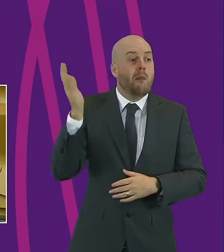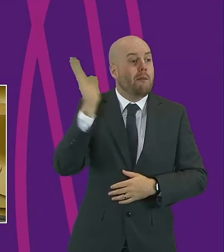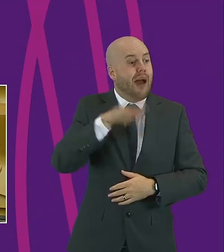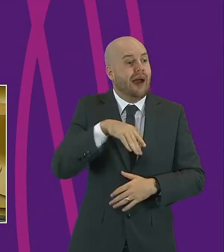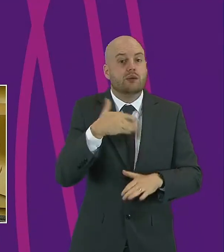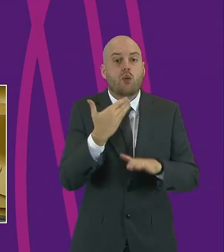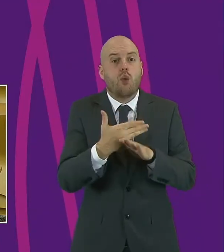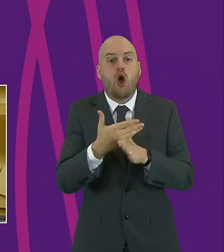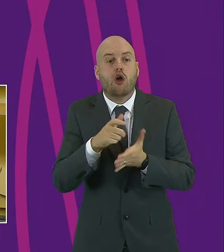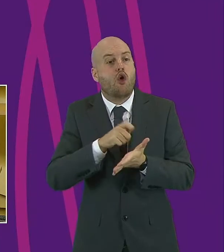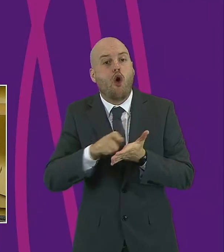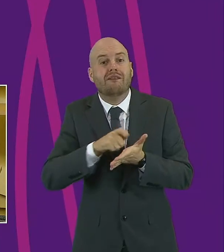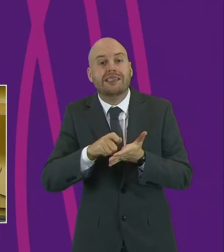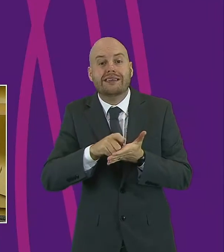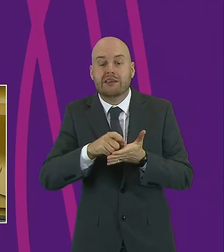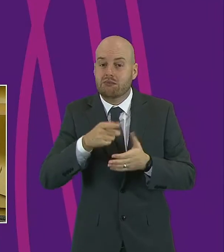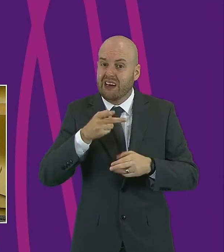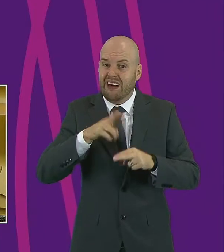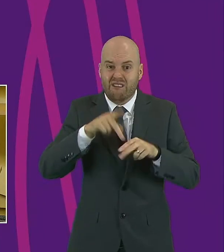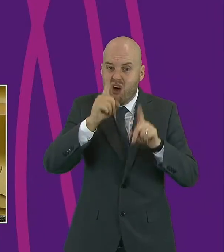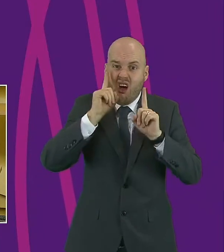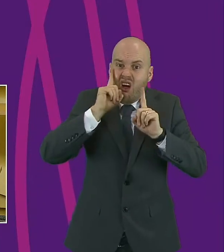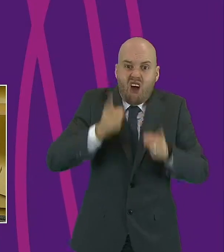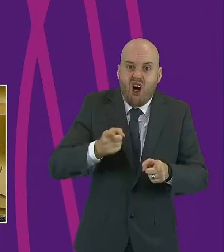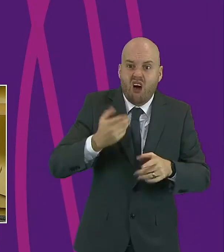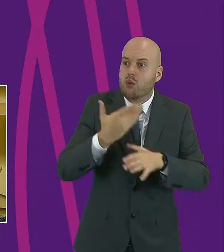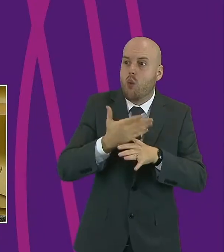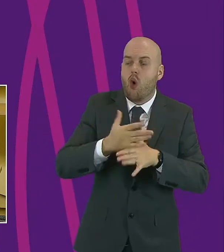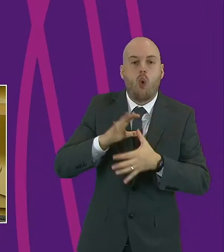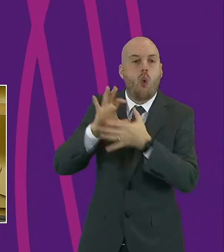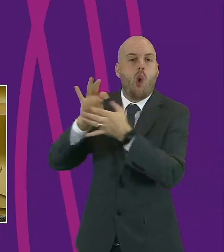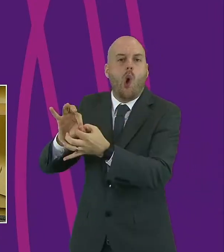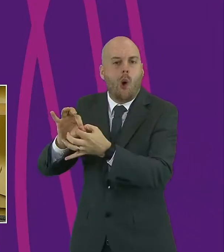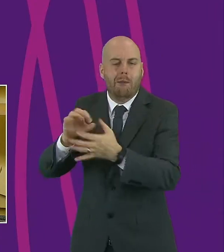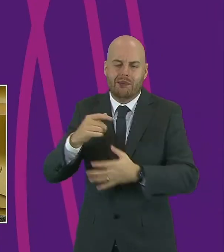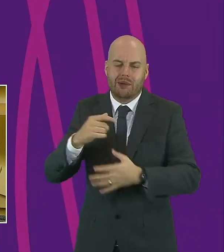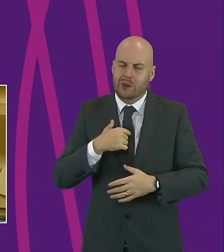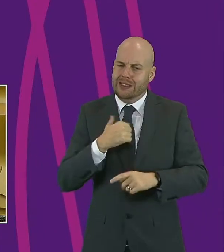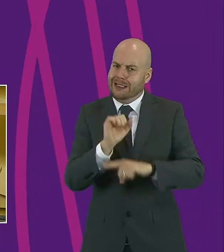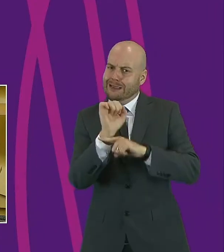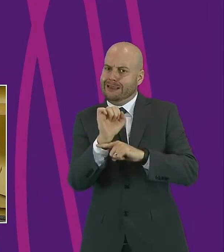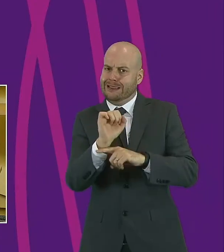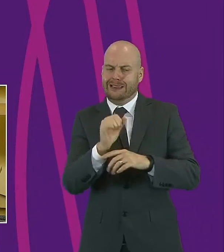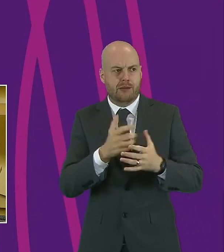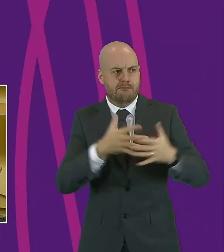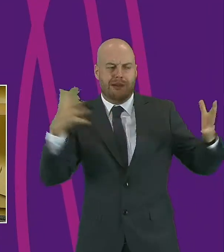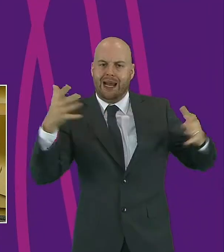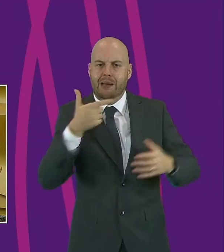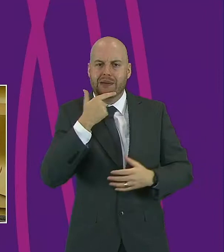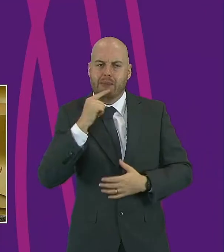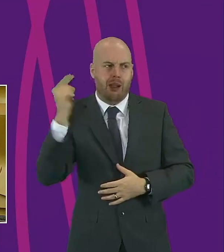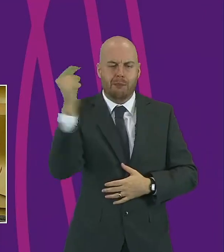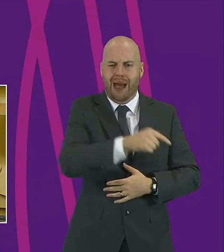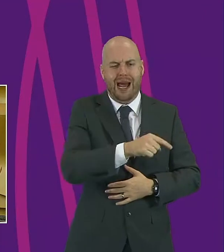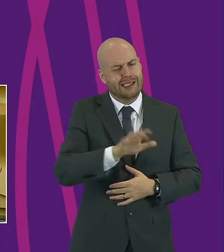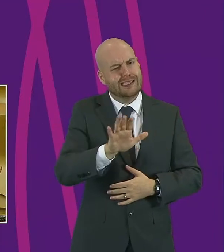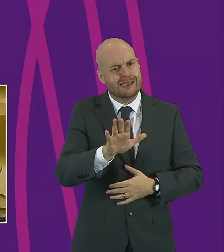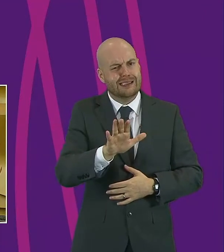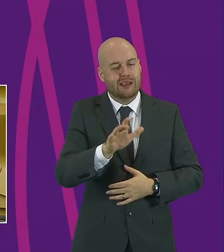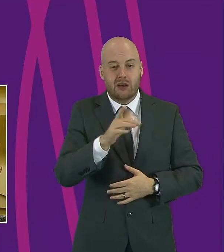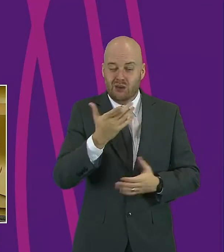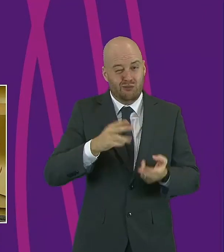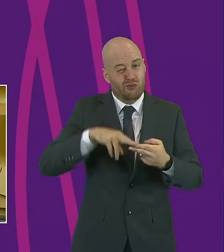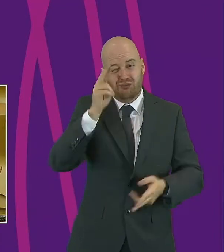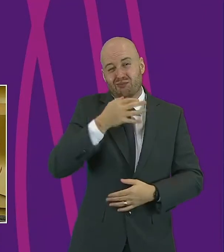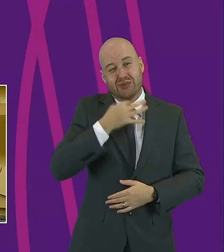and cannot be completed at home, presents too great a risk at this time. The impact it could have on community transmission